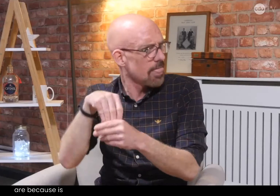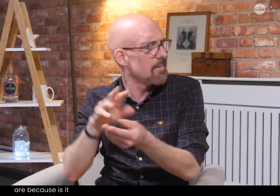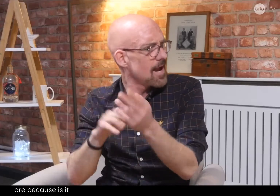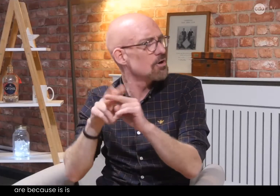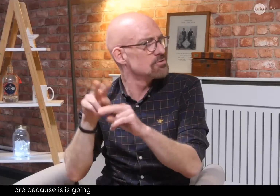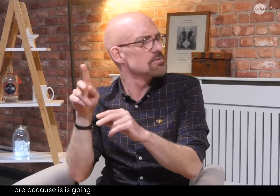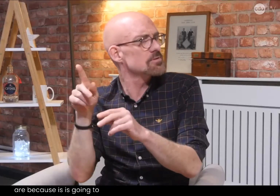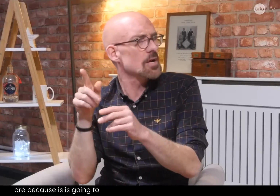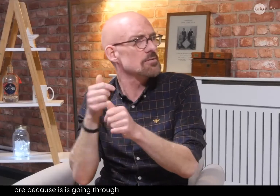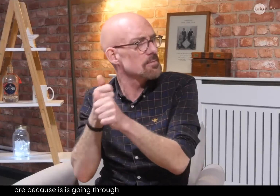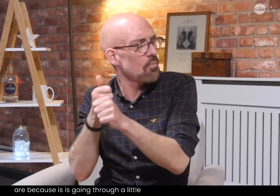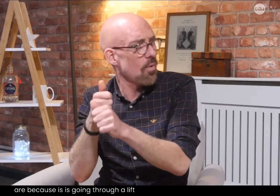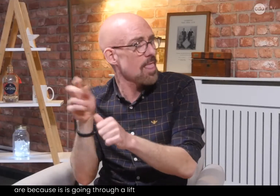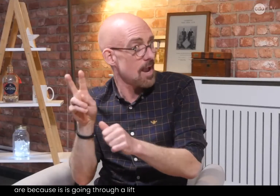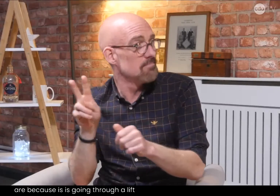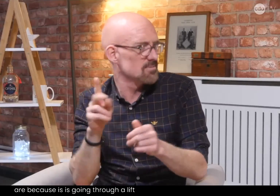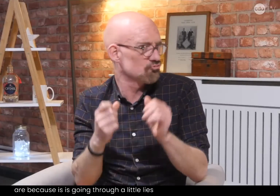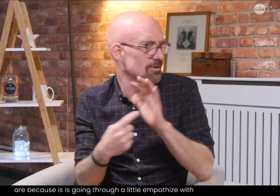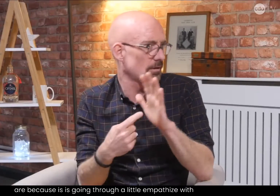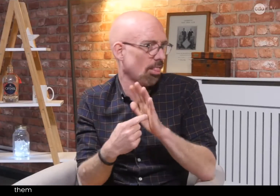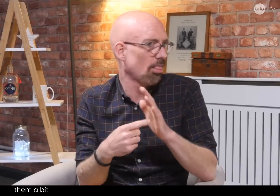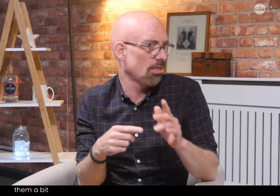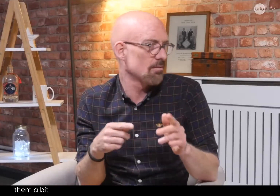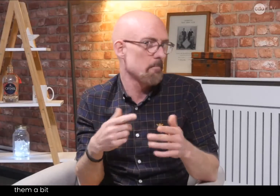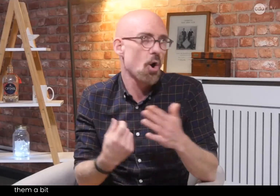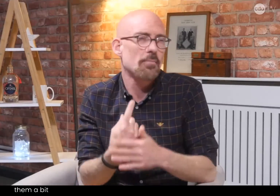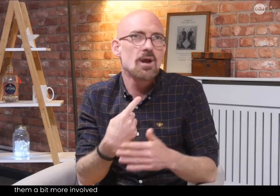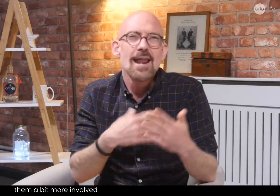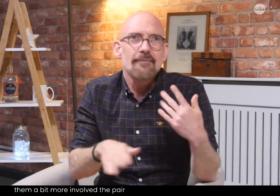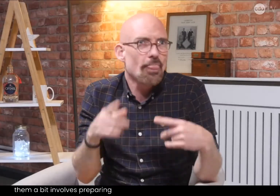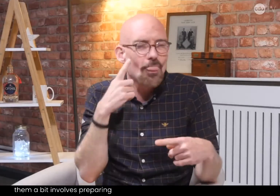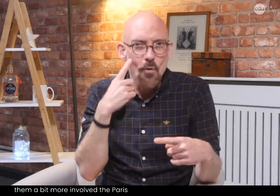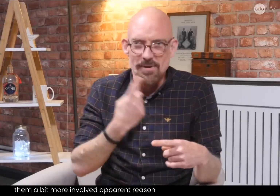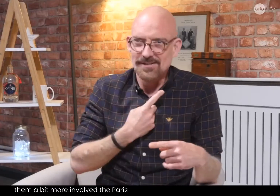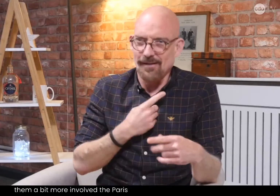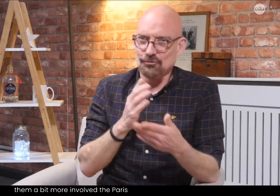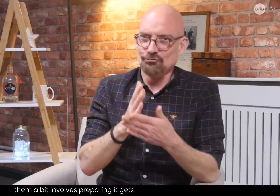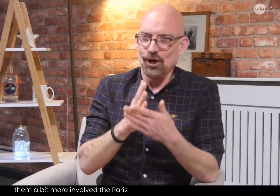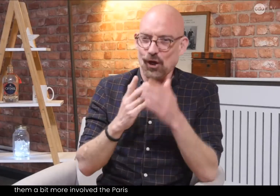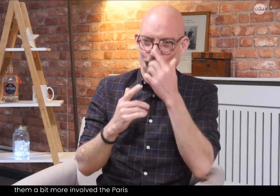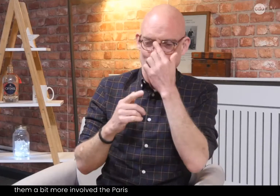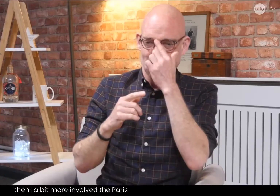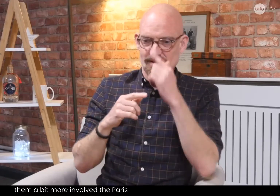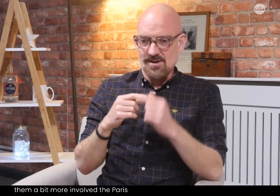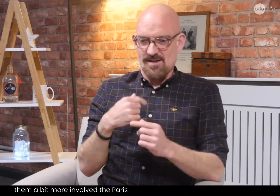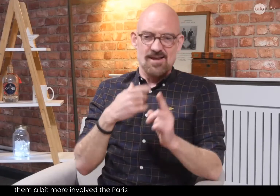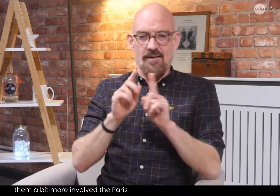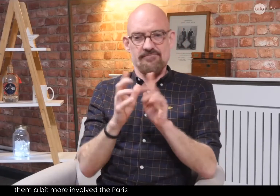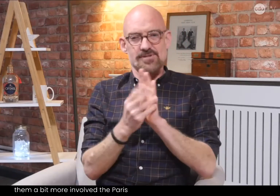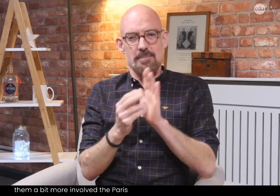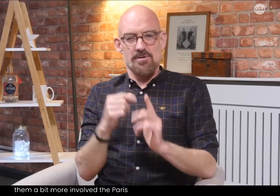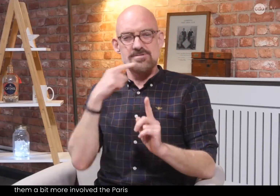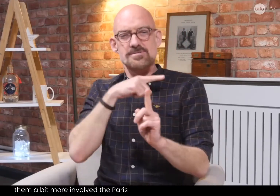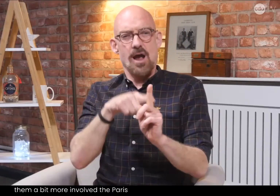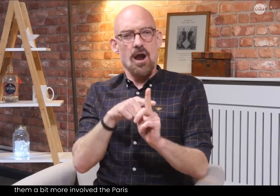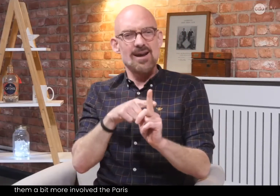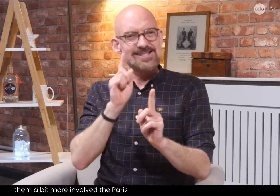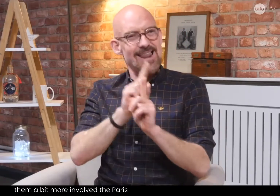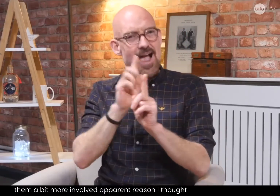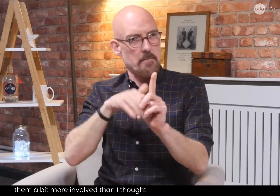change, to involve the parents and to get support for them as well. I never thought about that myself. So if